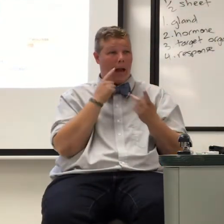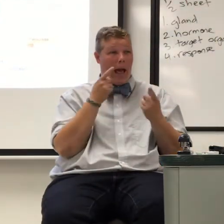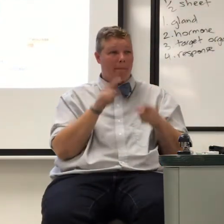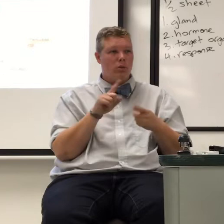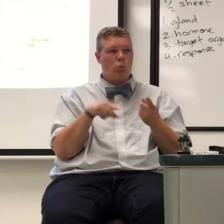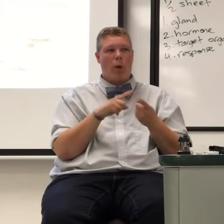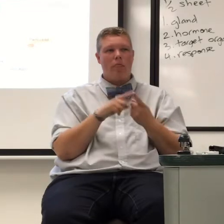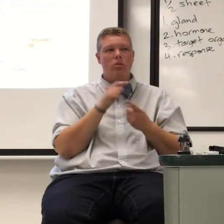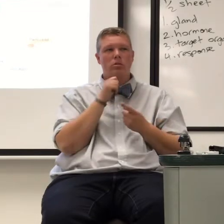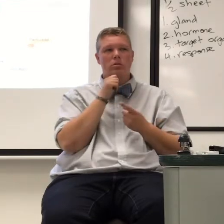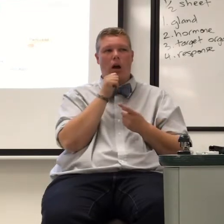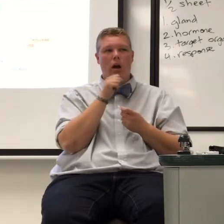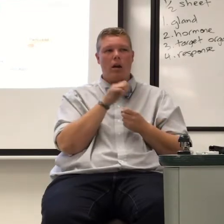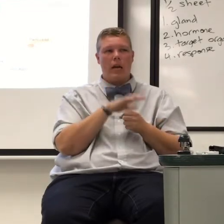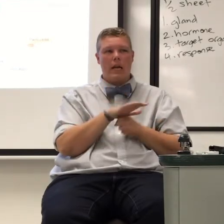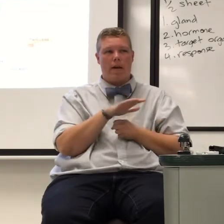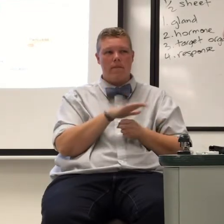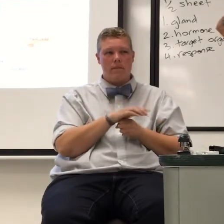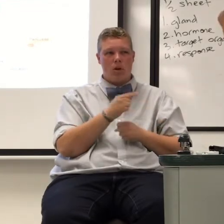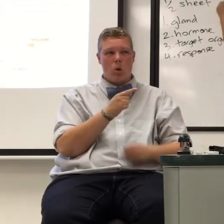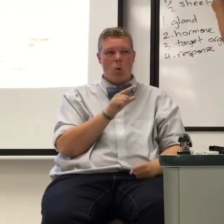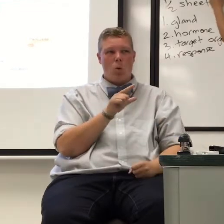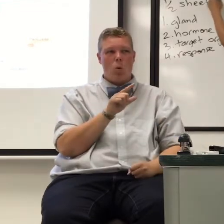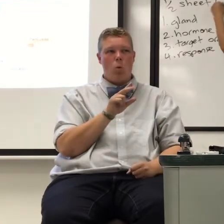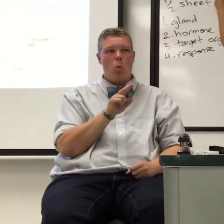those sheets of paper aren't too long.